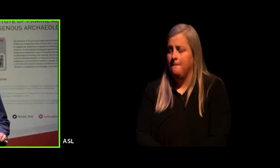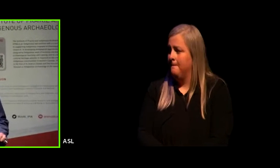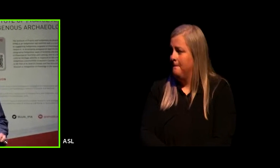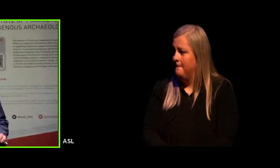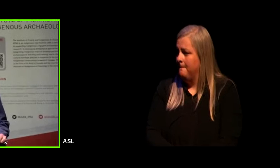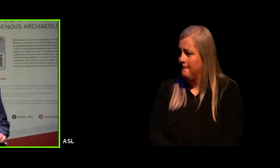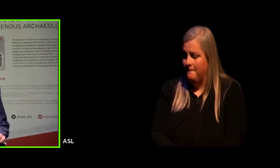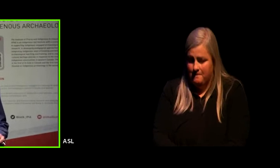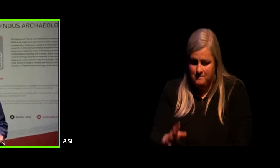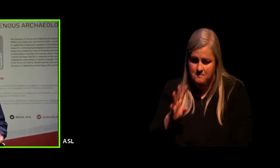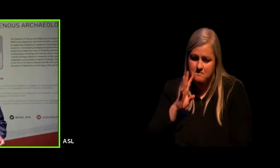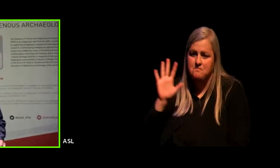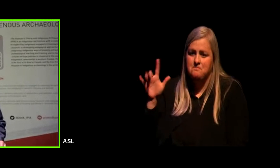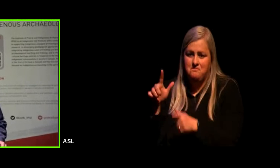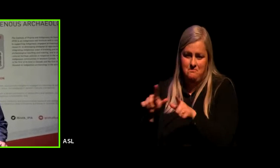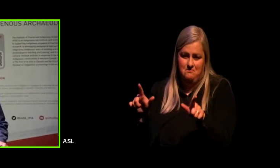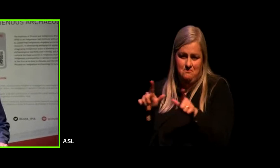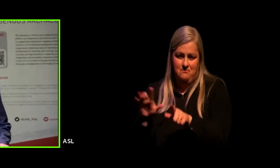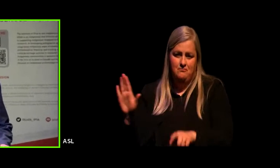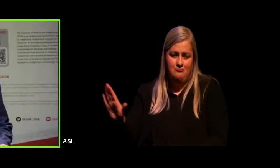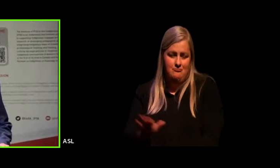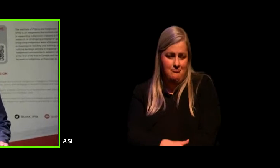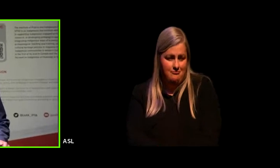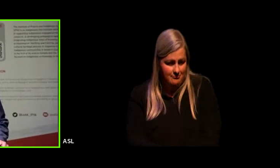Merci, Yugon Most.